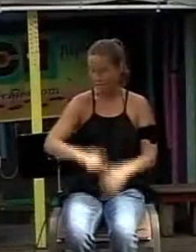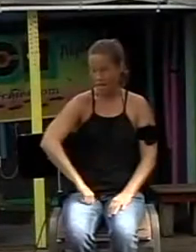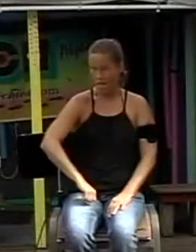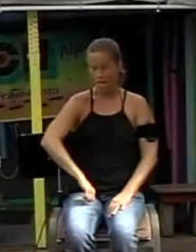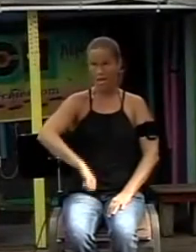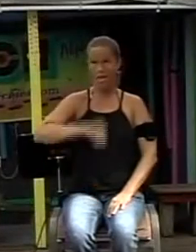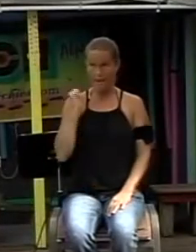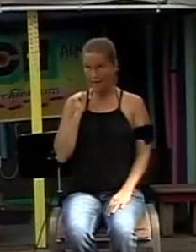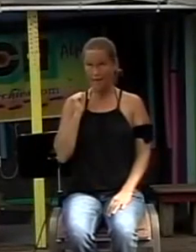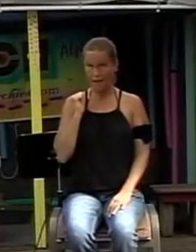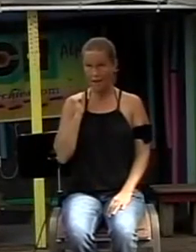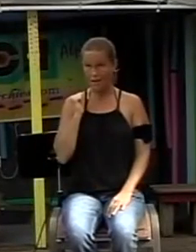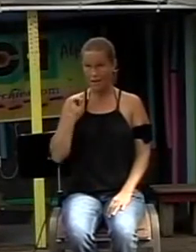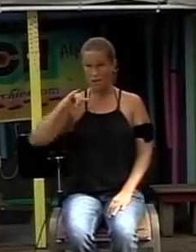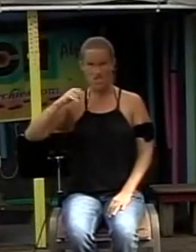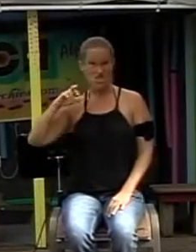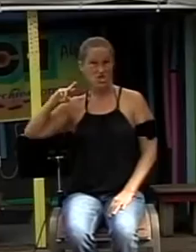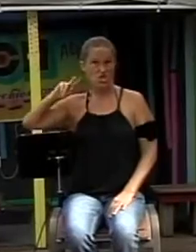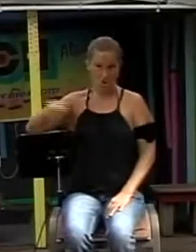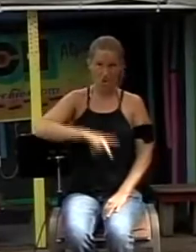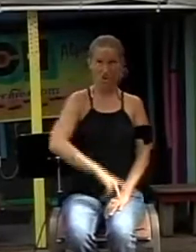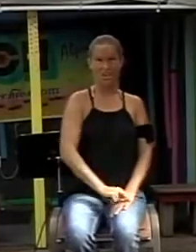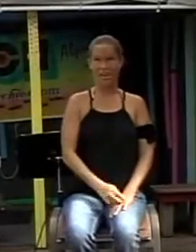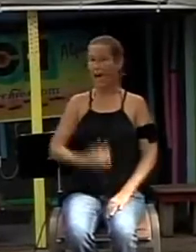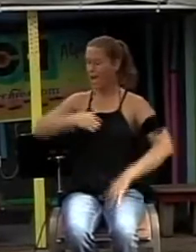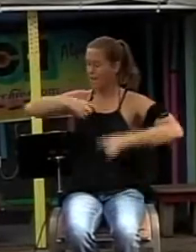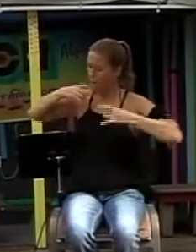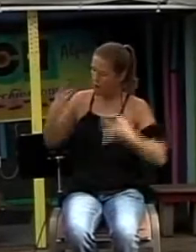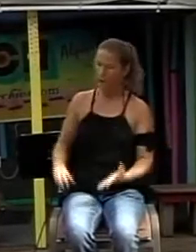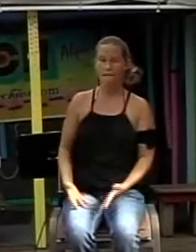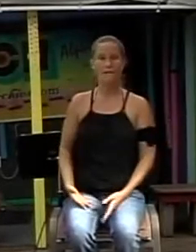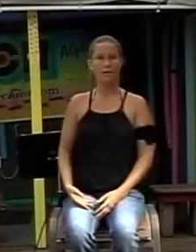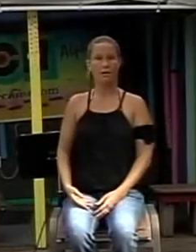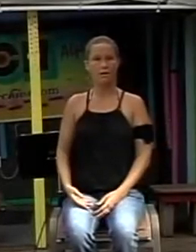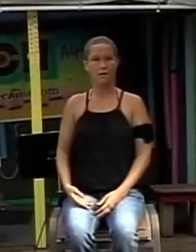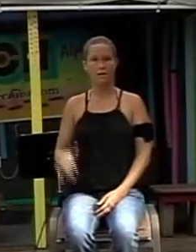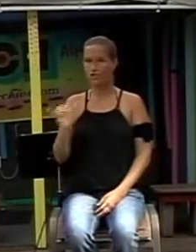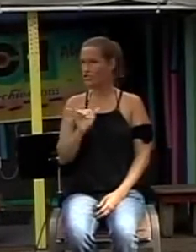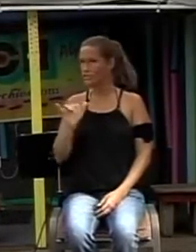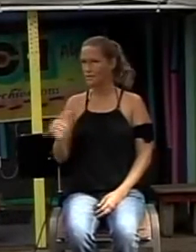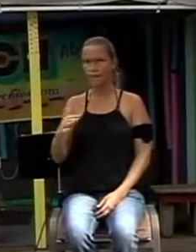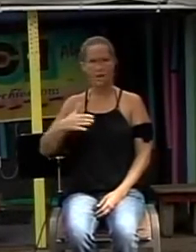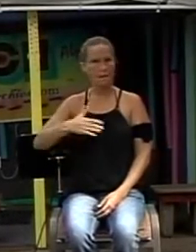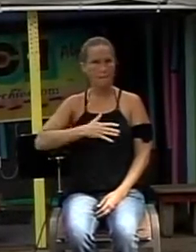And what I saw in myself was, oh my God, you're just like your dad.